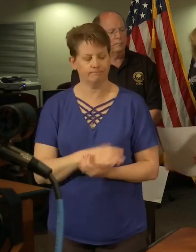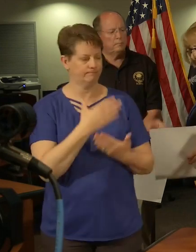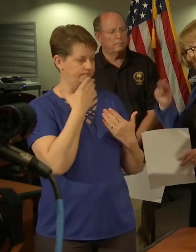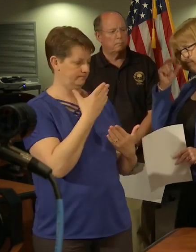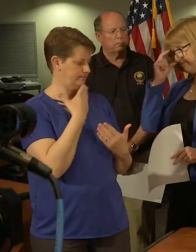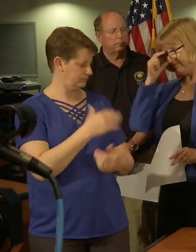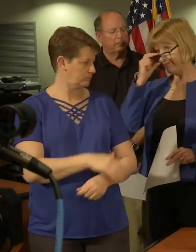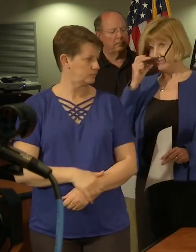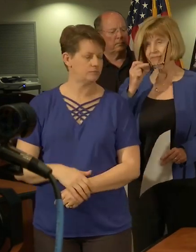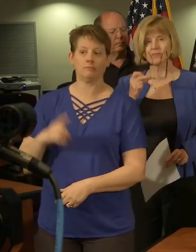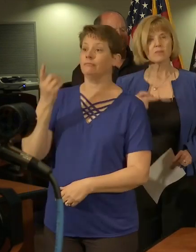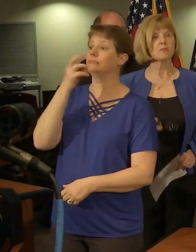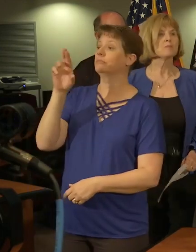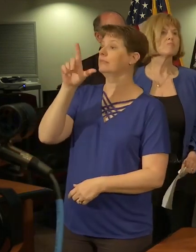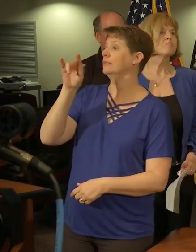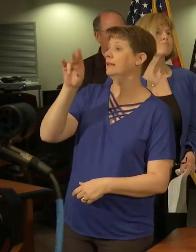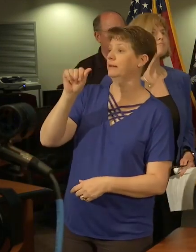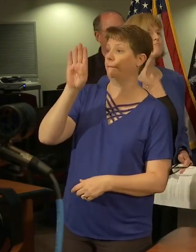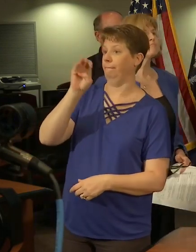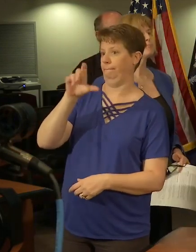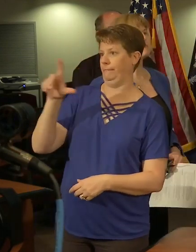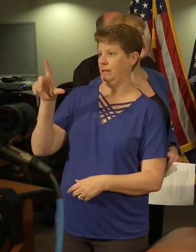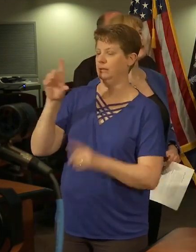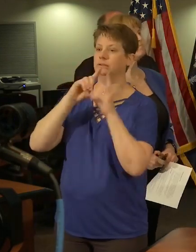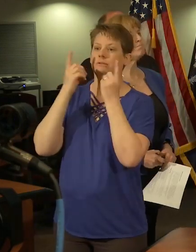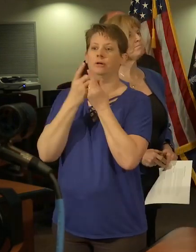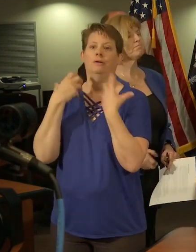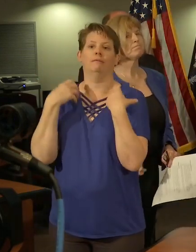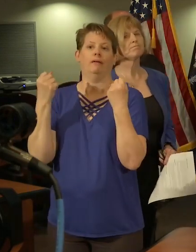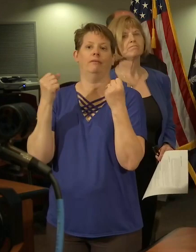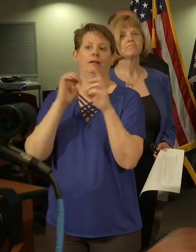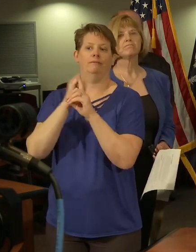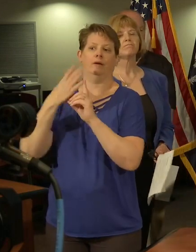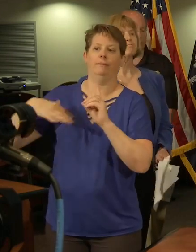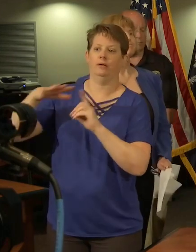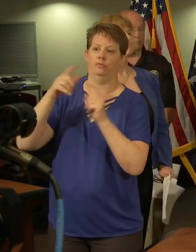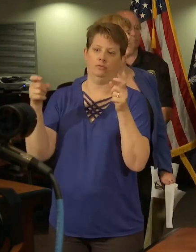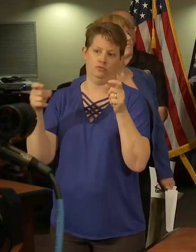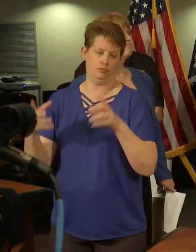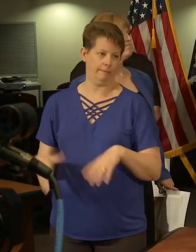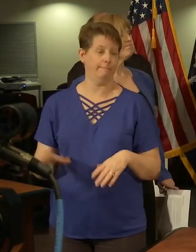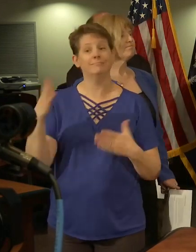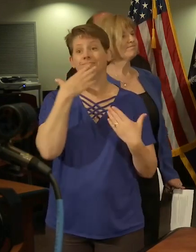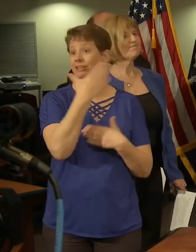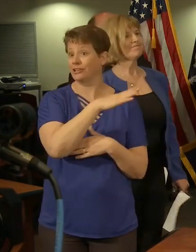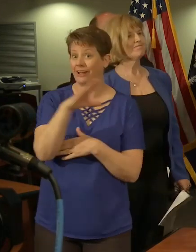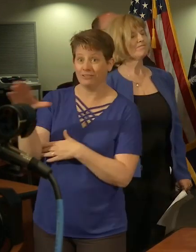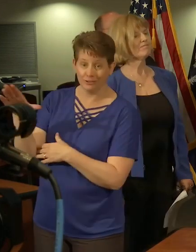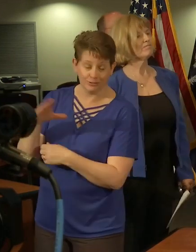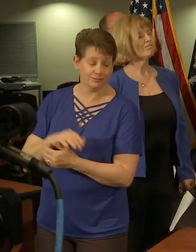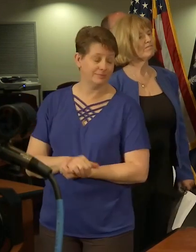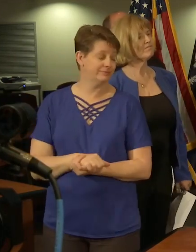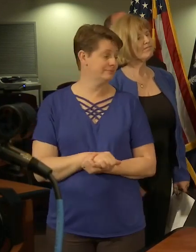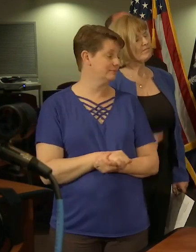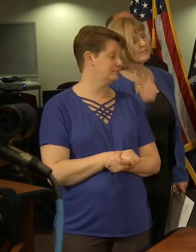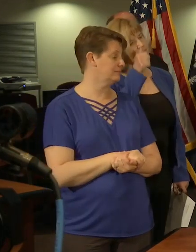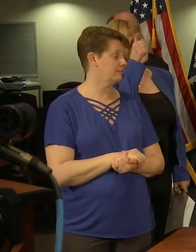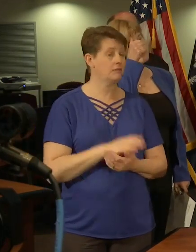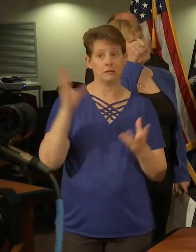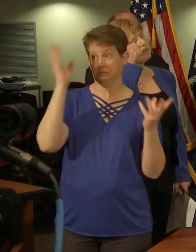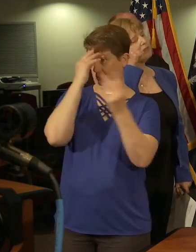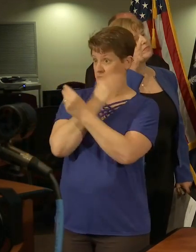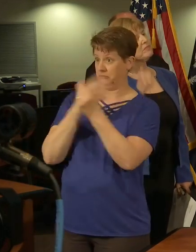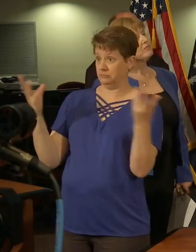you. Dr. Linda Bell, Department of Health and Environmental Control. Good afternoon. As an